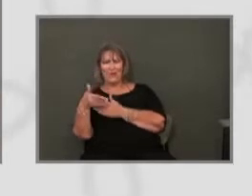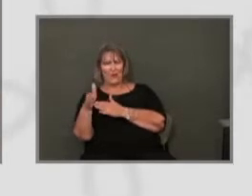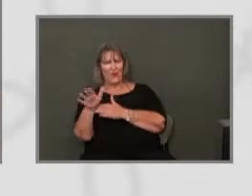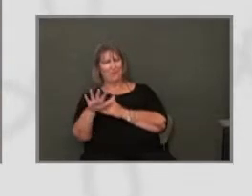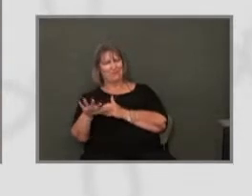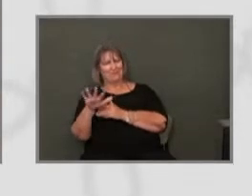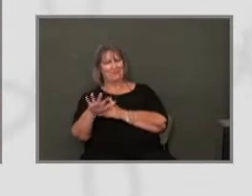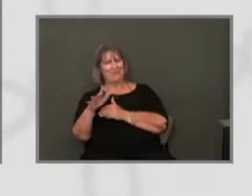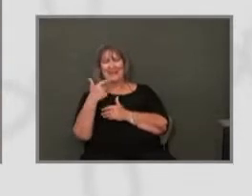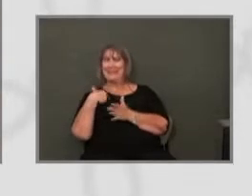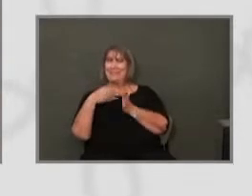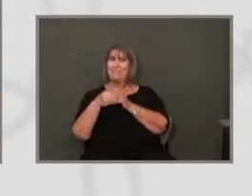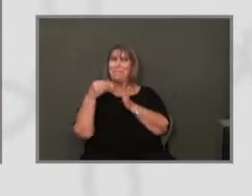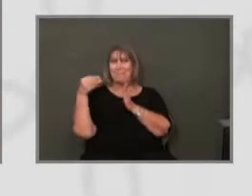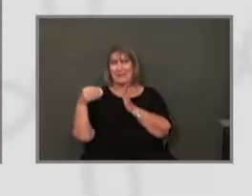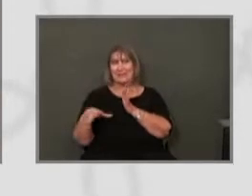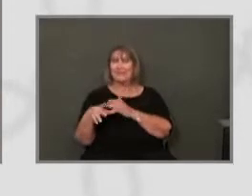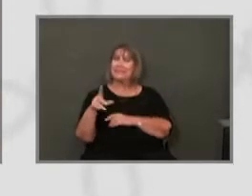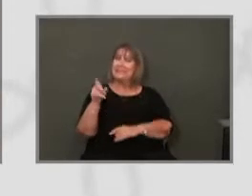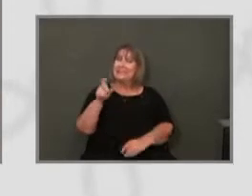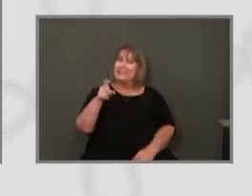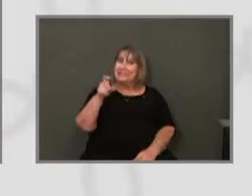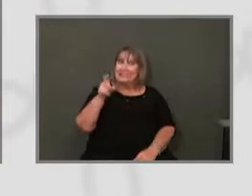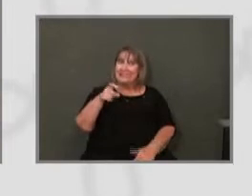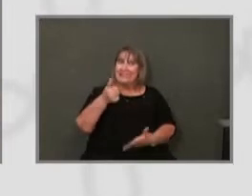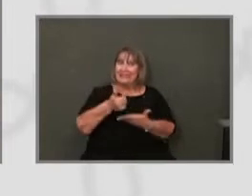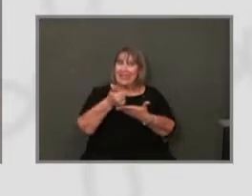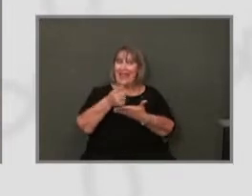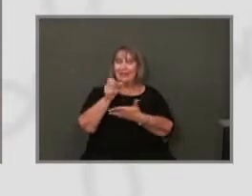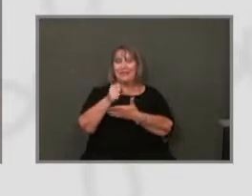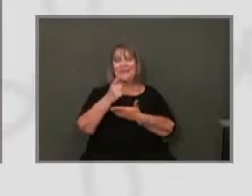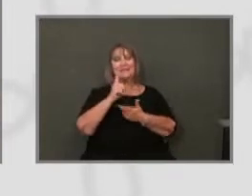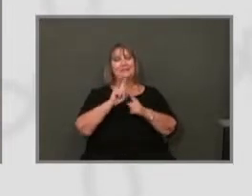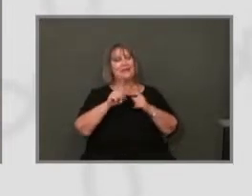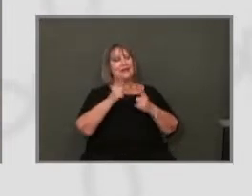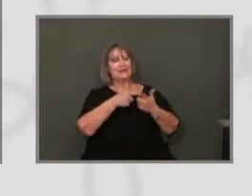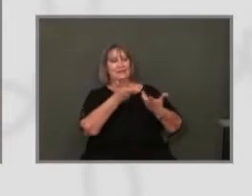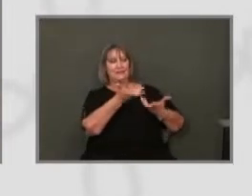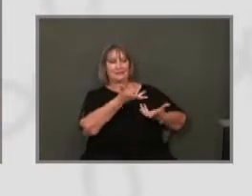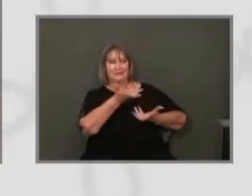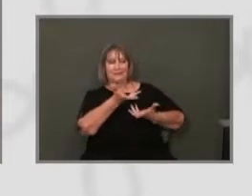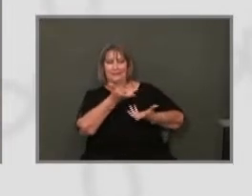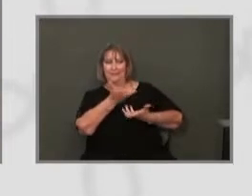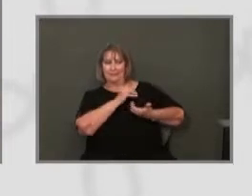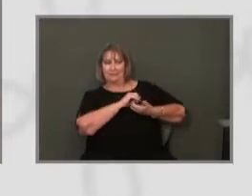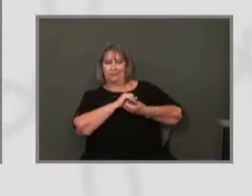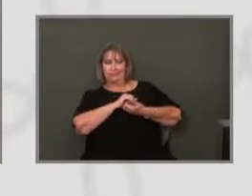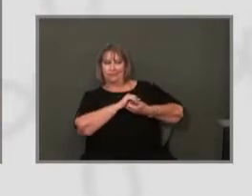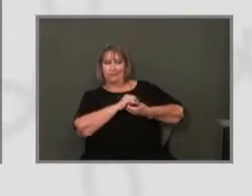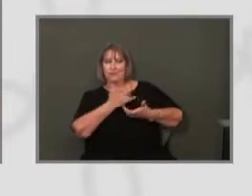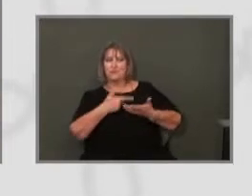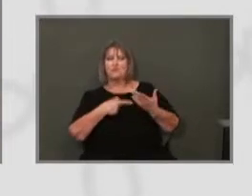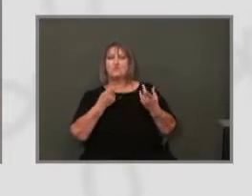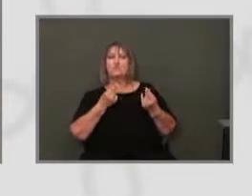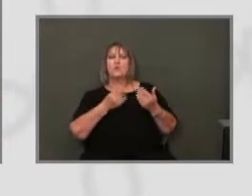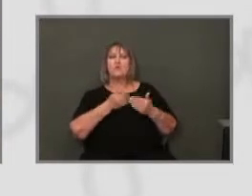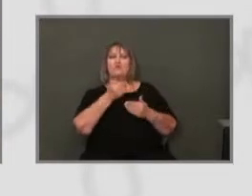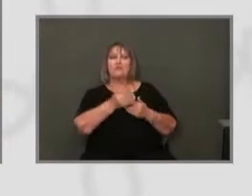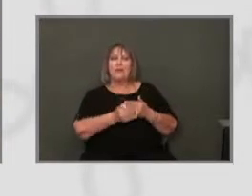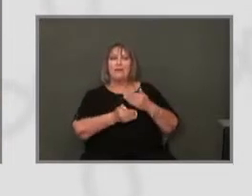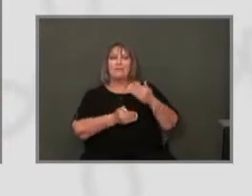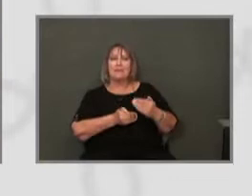expensive. There is a need, and we're going to need to work with our homeless partners over the next couple of months to figure out what is the next step for